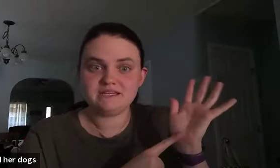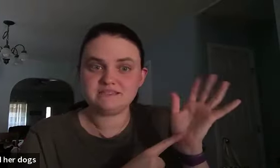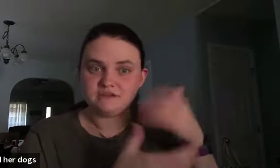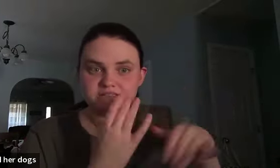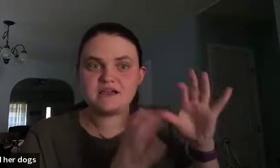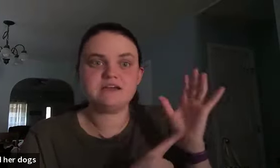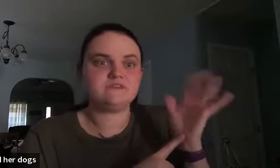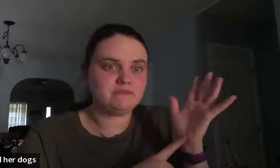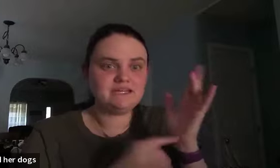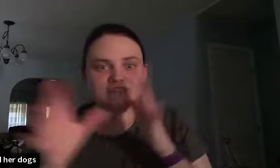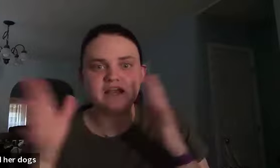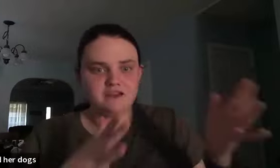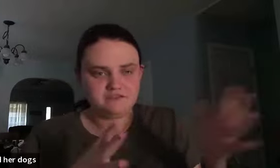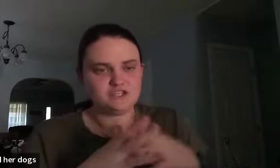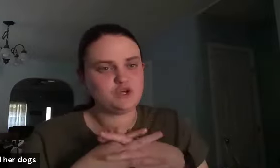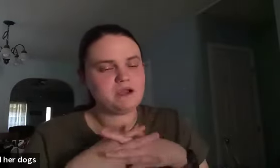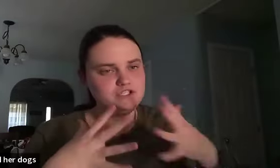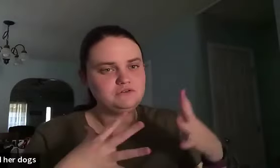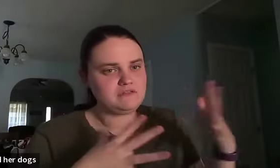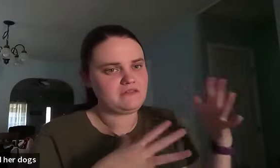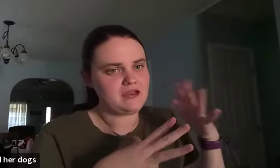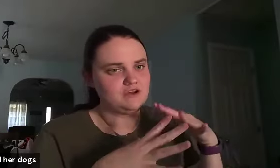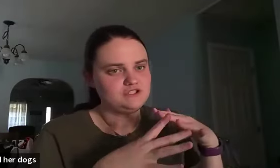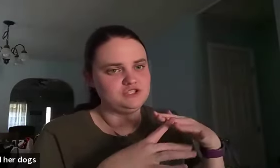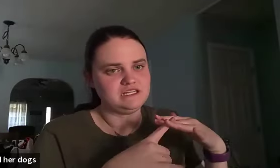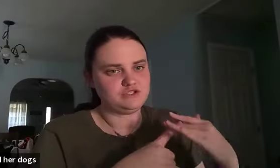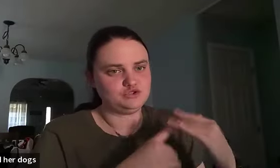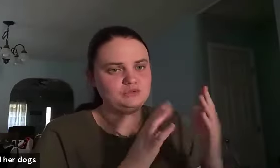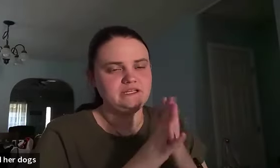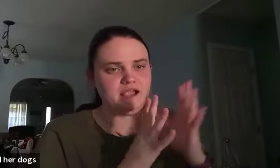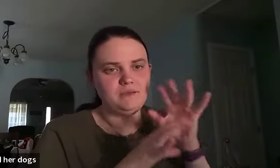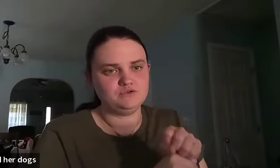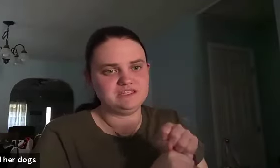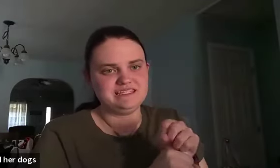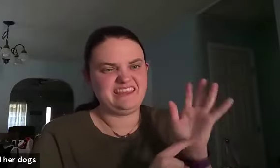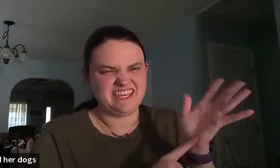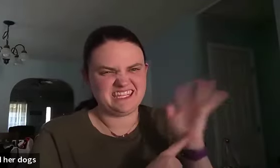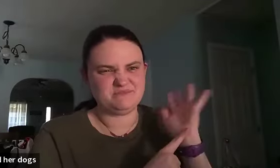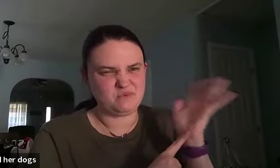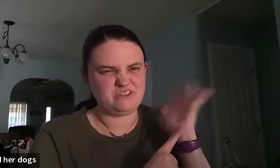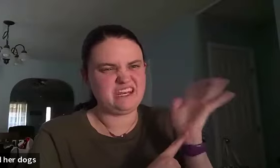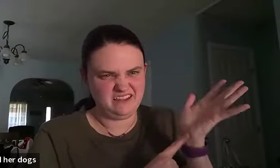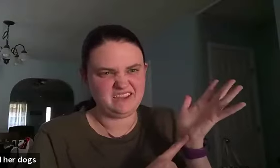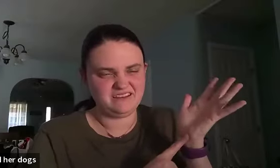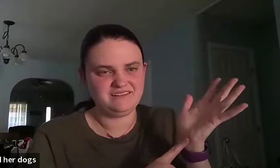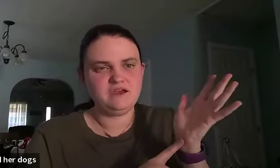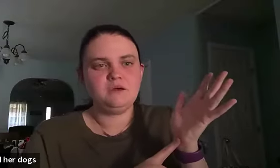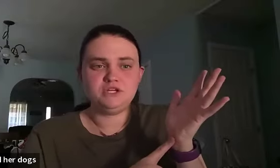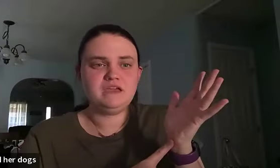minutes until next class, 5 minutes, that kind of thing. So I do think that is also just a socially, like I'm used to seeing this more than anything. But you